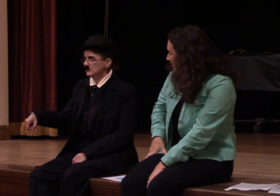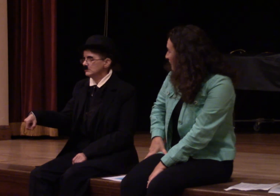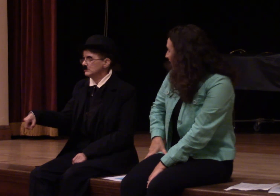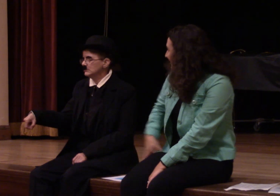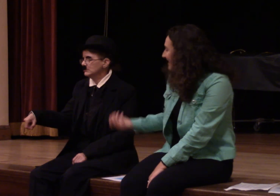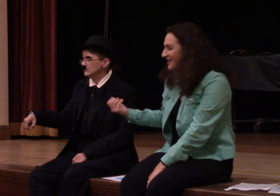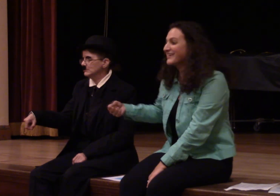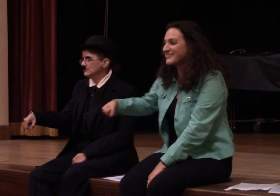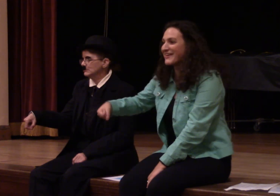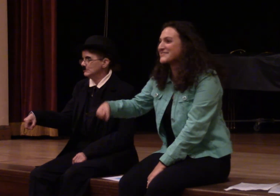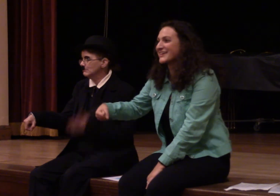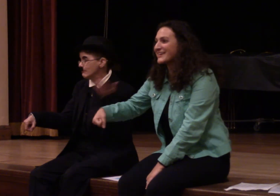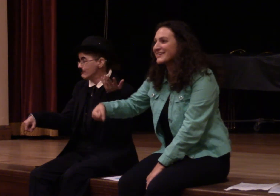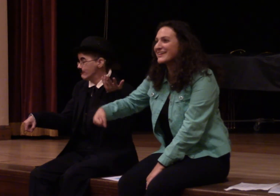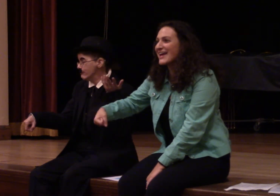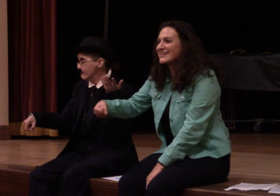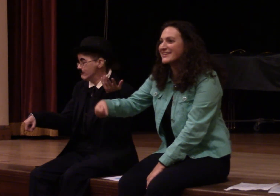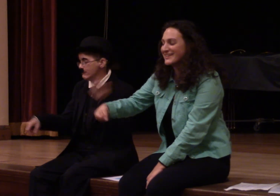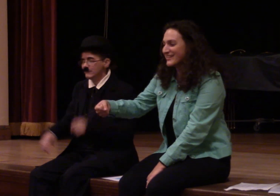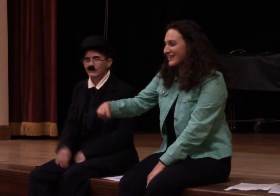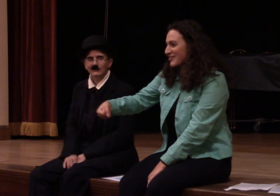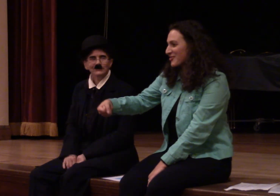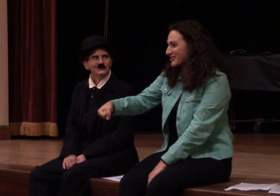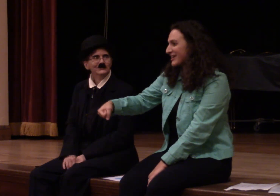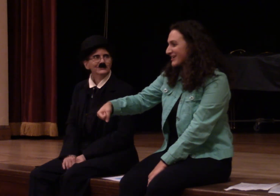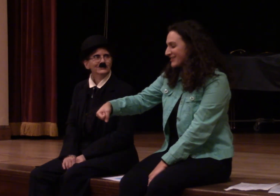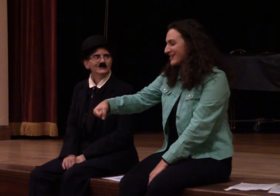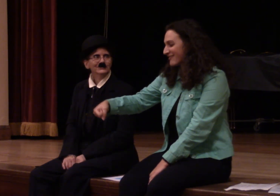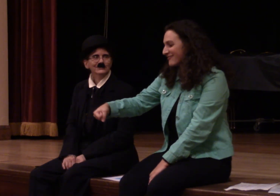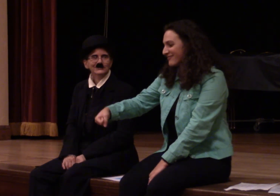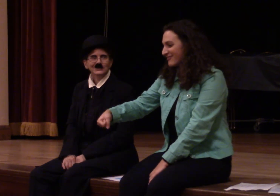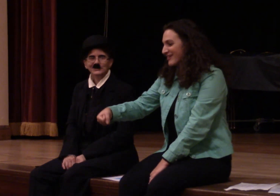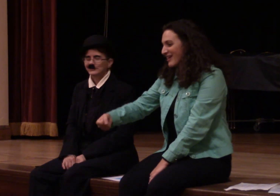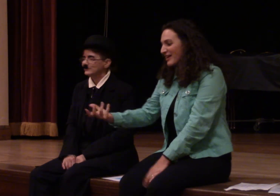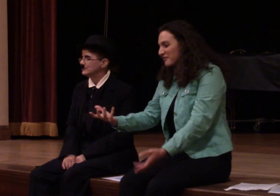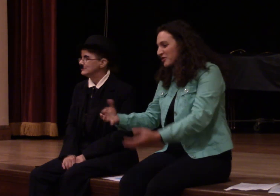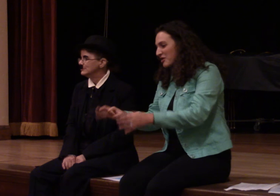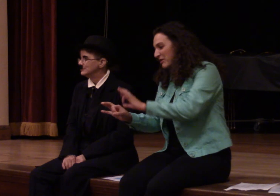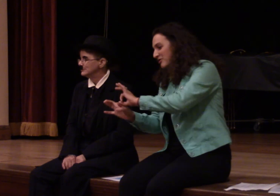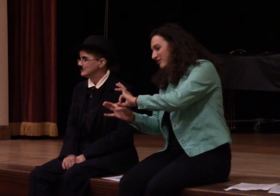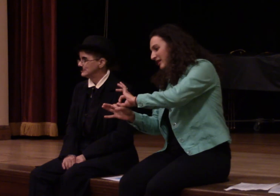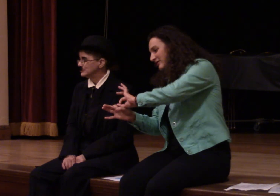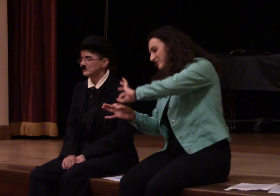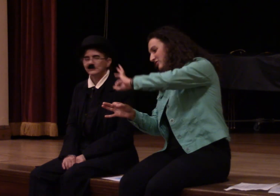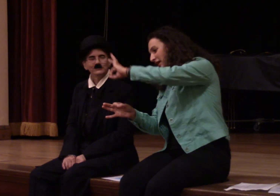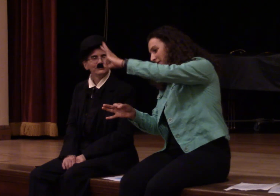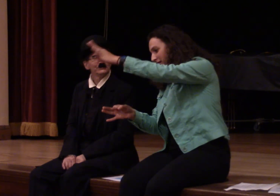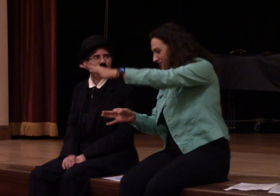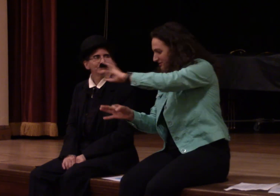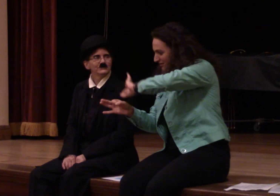Right. That's what I was thinking. Cane. That's what I Like was you're thinking, holding but I it. wasn't Yeah. sure about it. And if you could, I mean, you could like describe it how it's like.